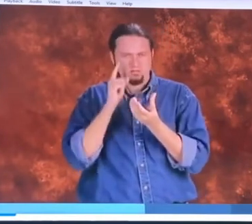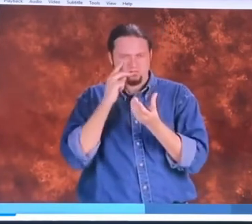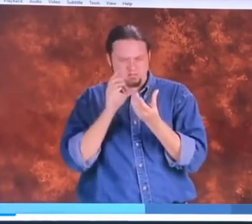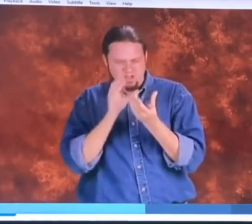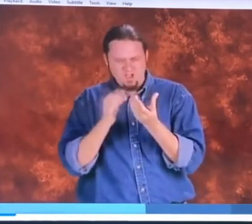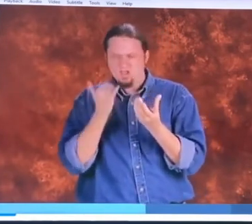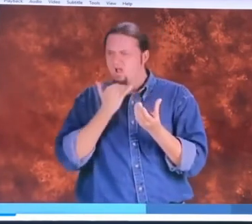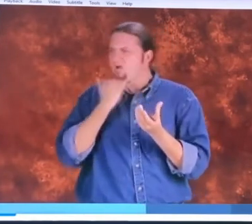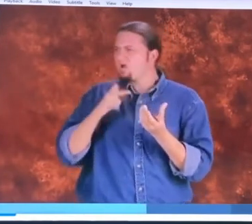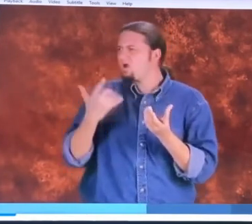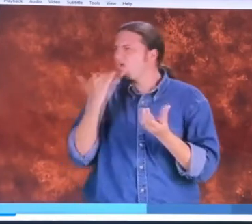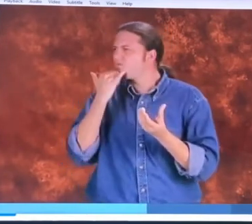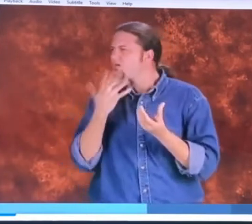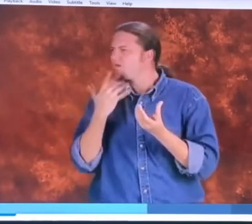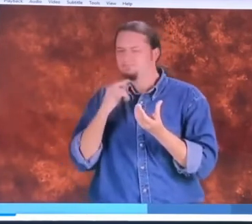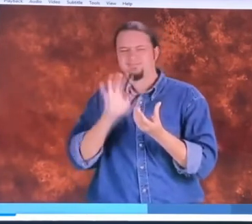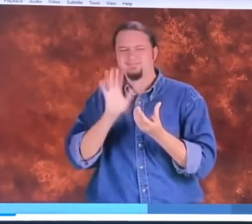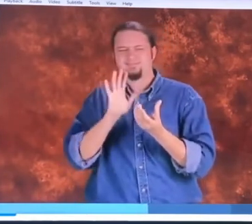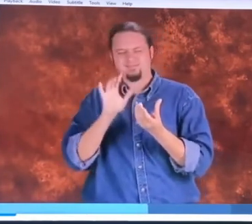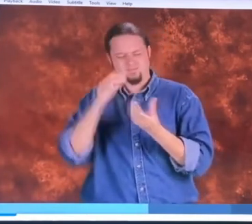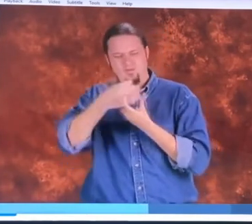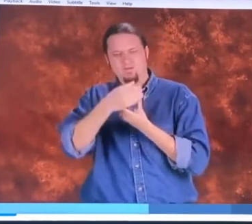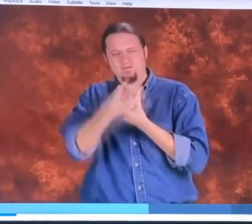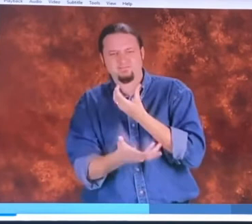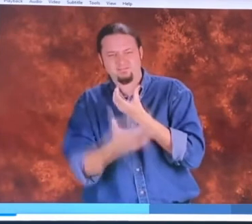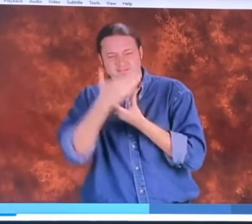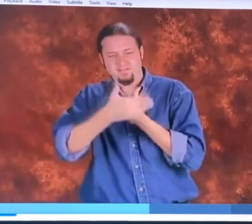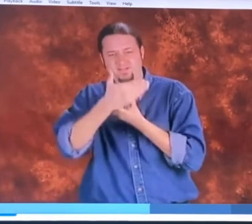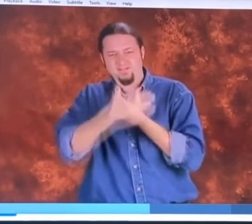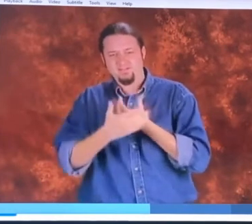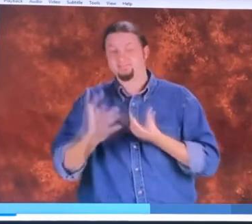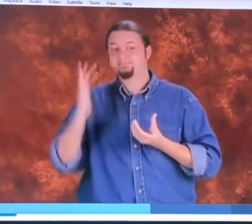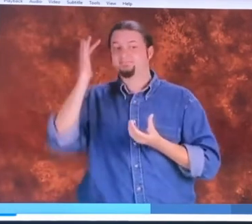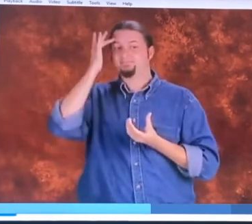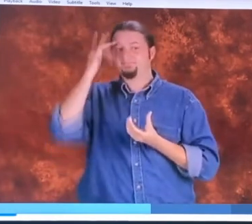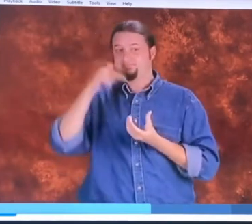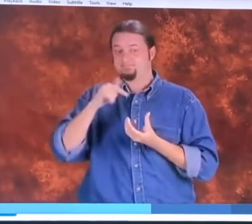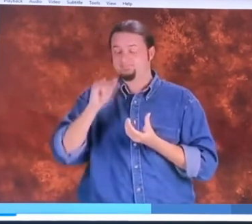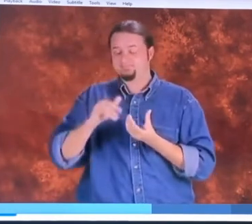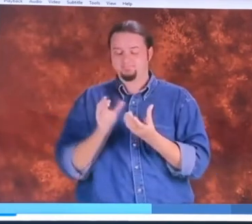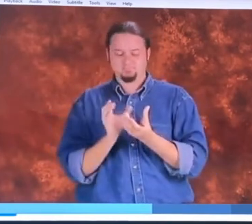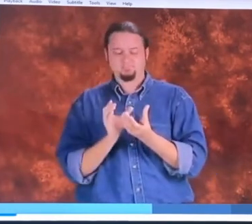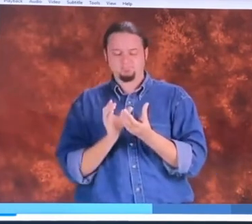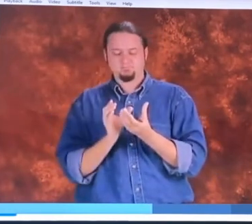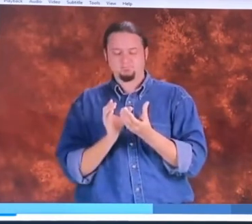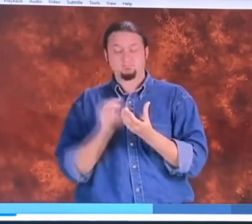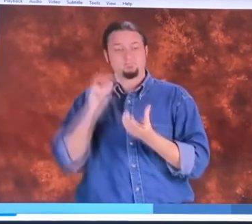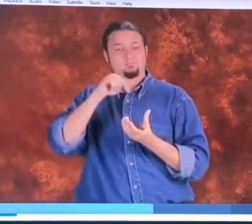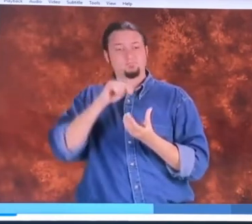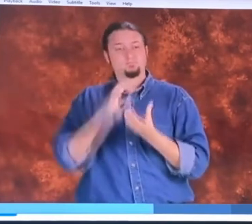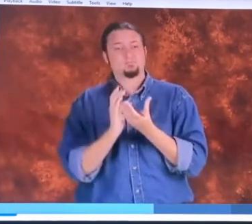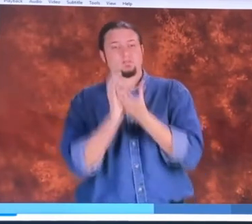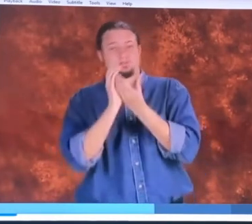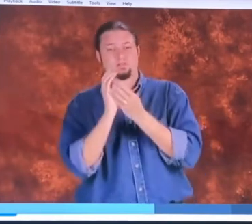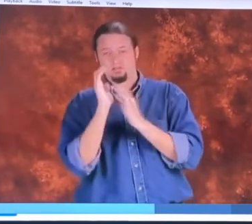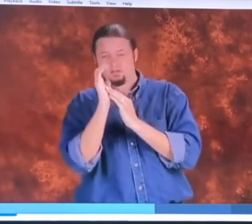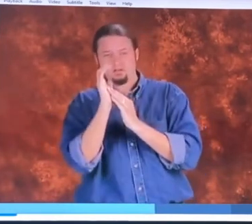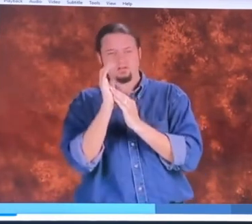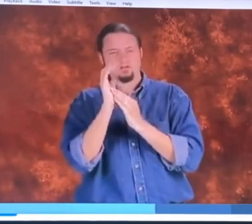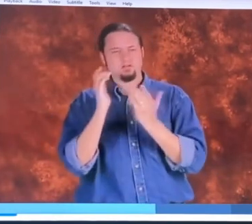people forget how to, and they think something's wrong with their camera once they look into the camera. Remembering to take out the lens off is good, smart,